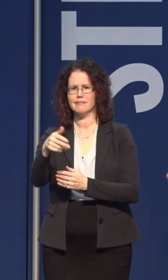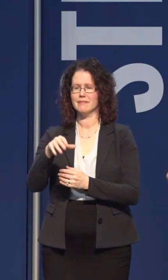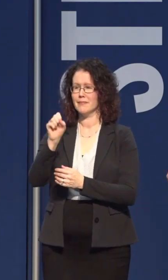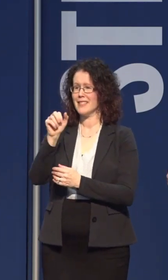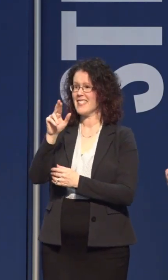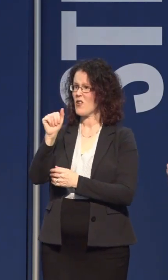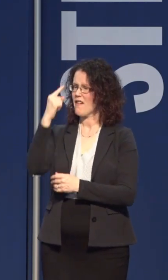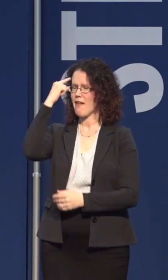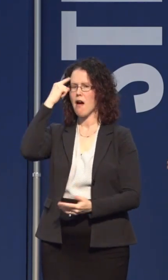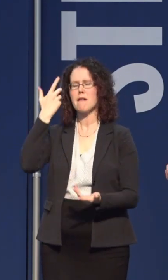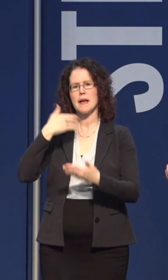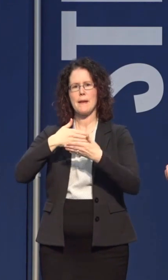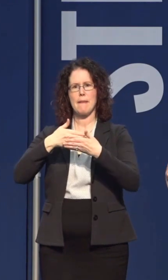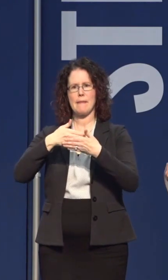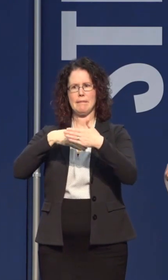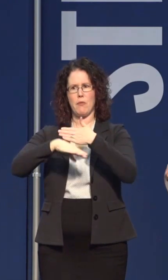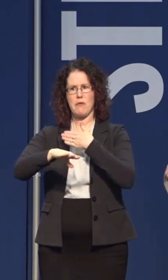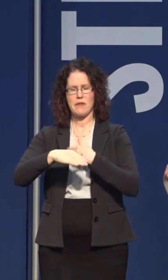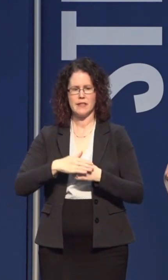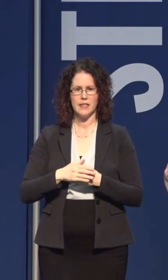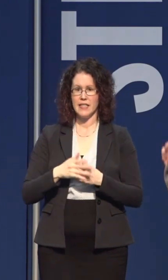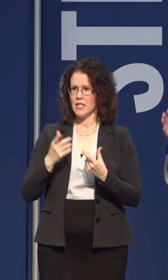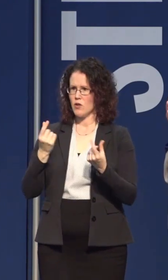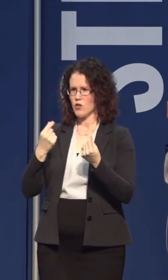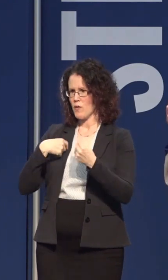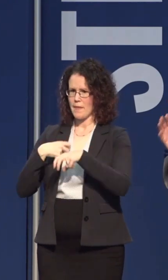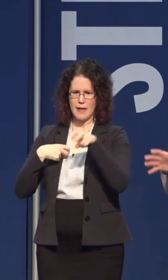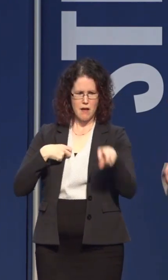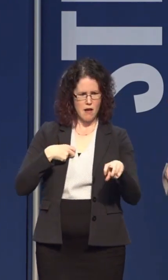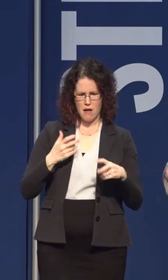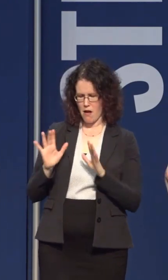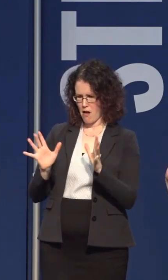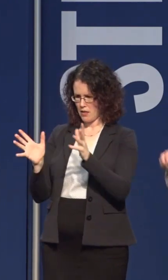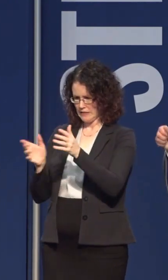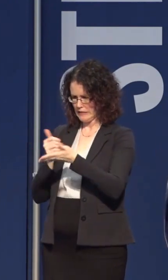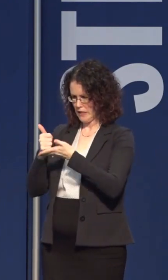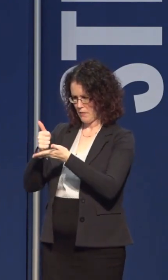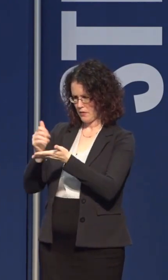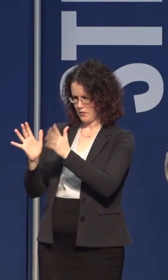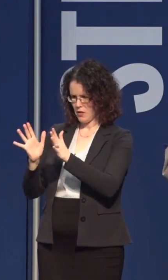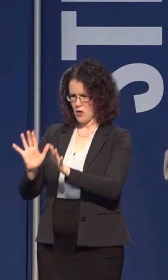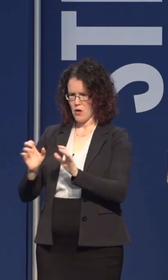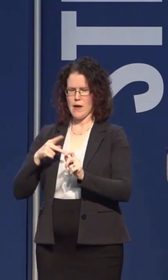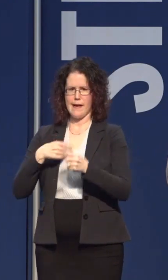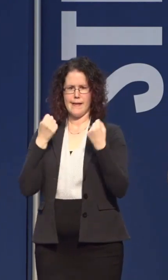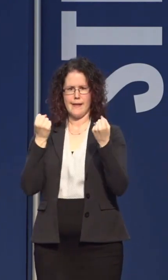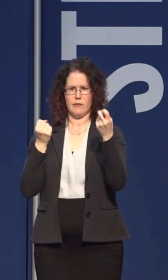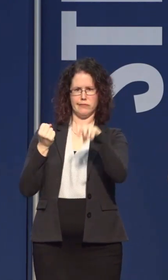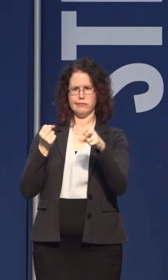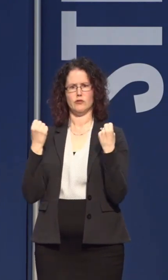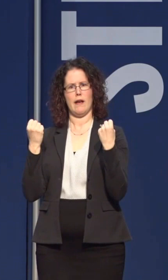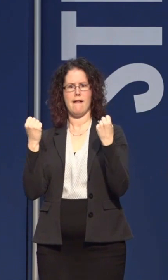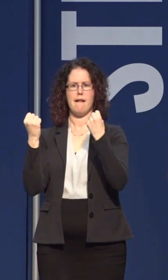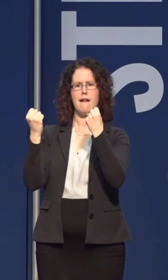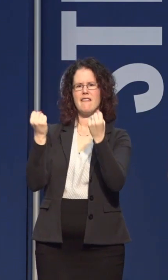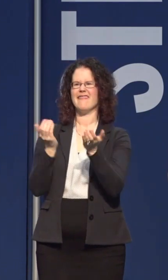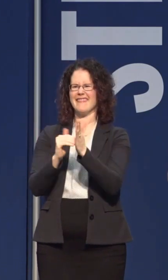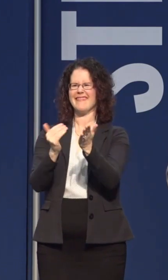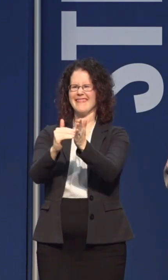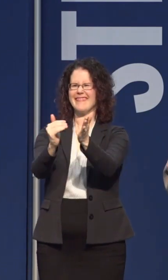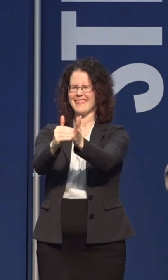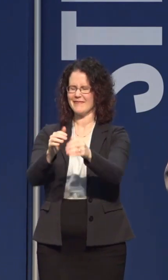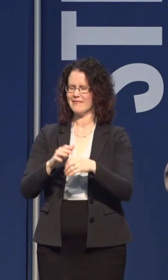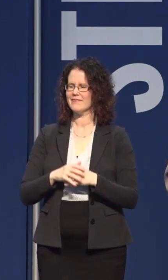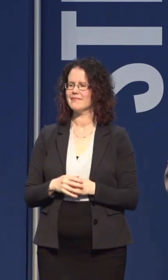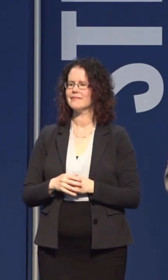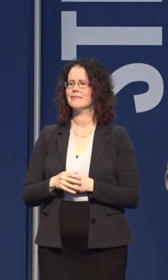out again like Superman, run around, open the back door, and things would calm down. I'd run back again, get in the car, and start driving. Well, the